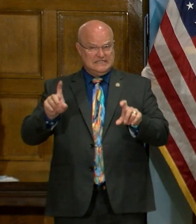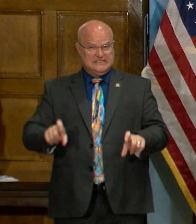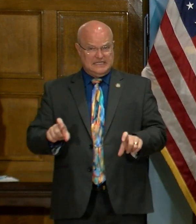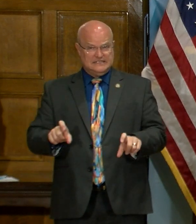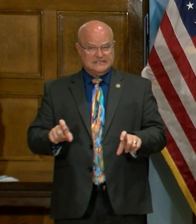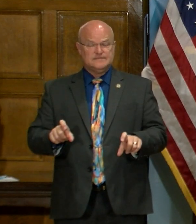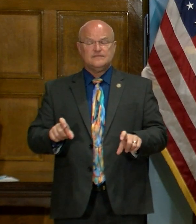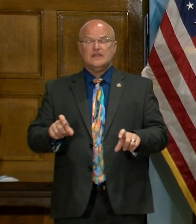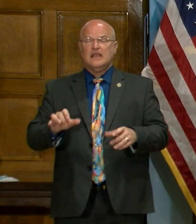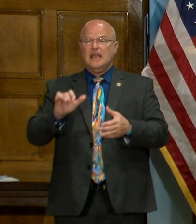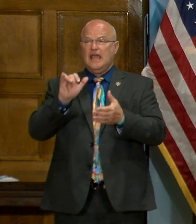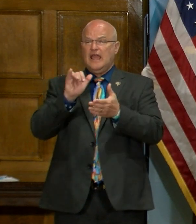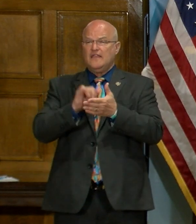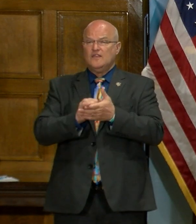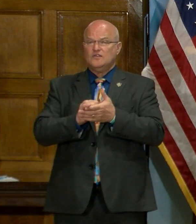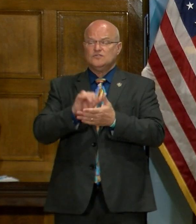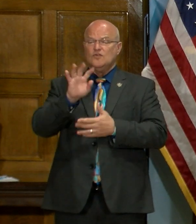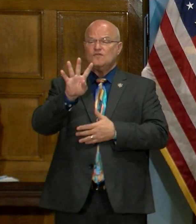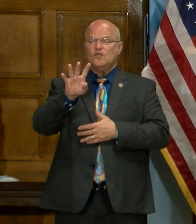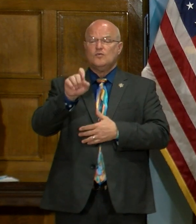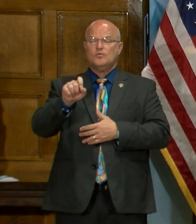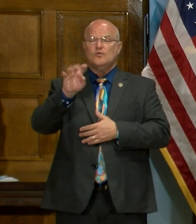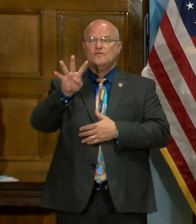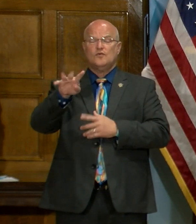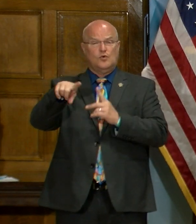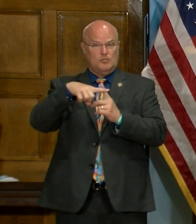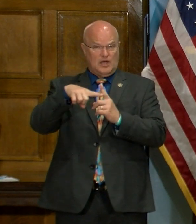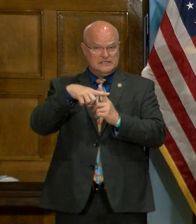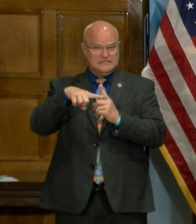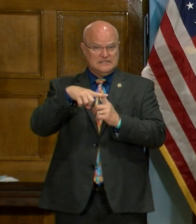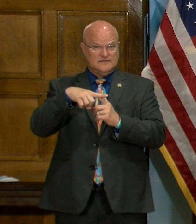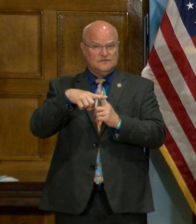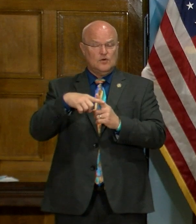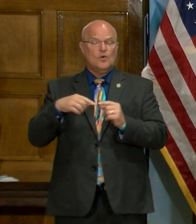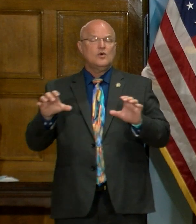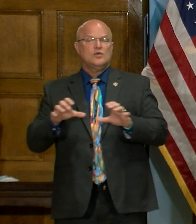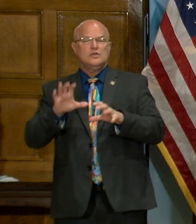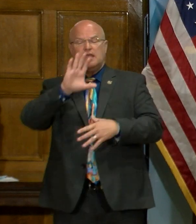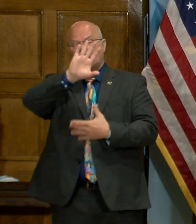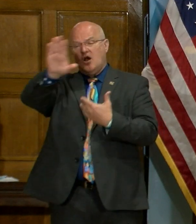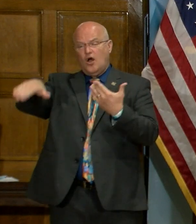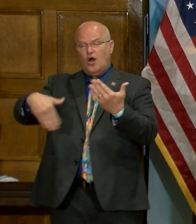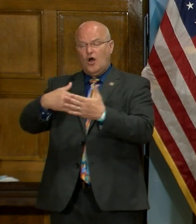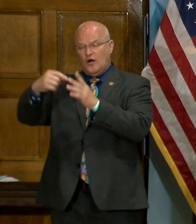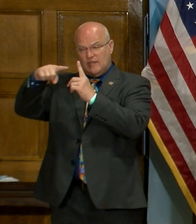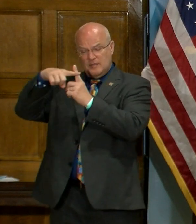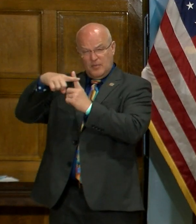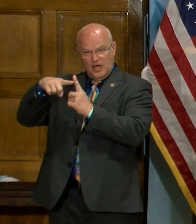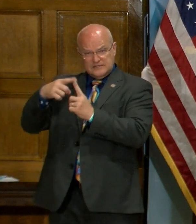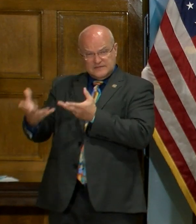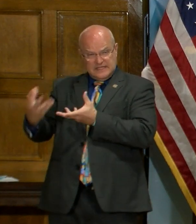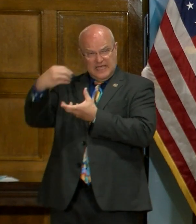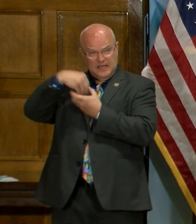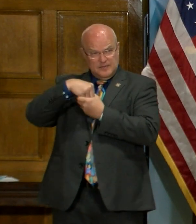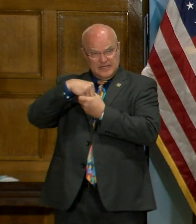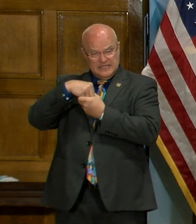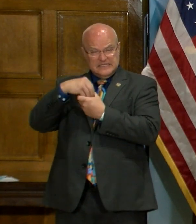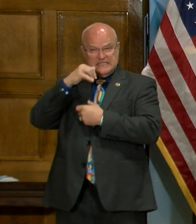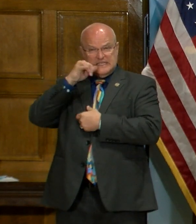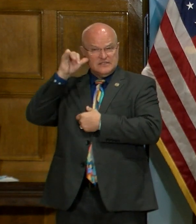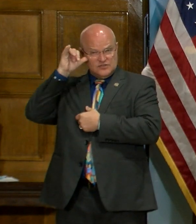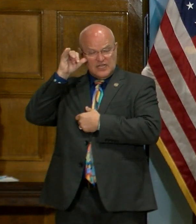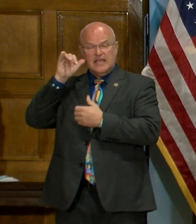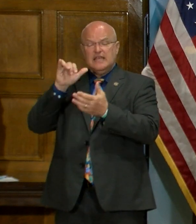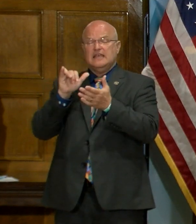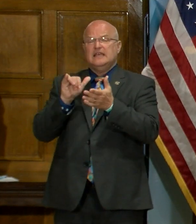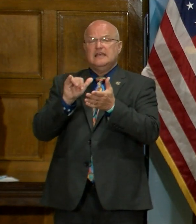results, and of those 4.4% were positive. What we do is we take all the positives that came in yesterday.